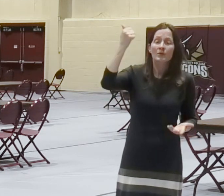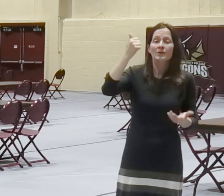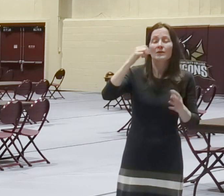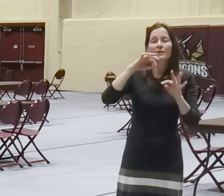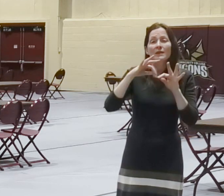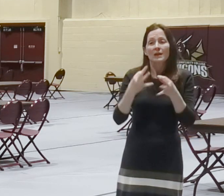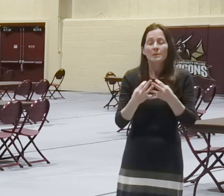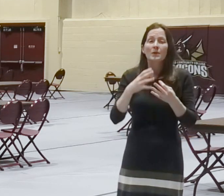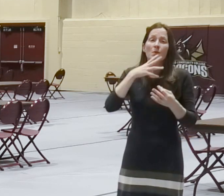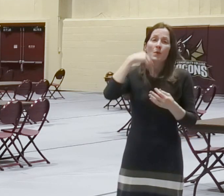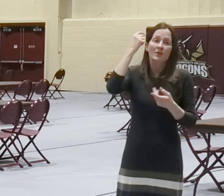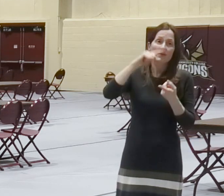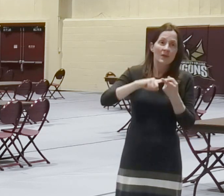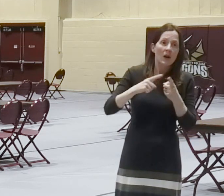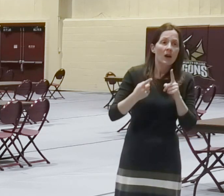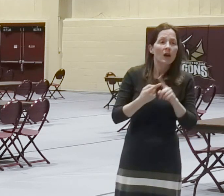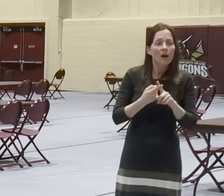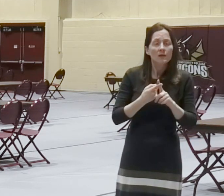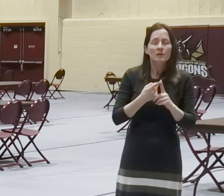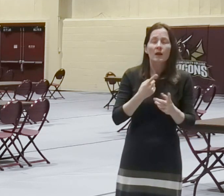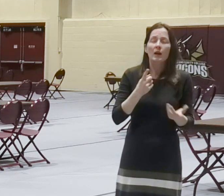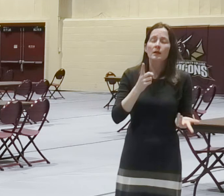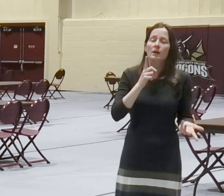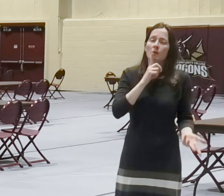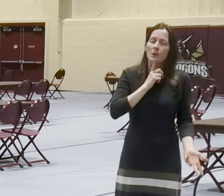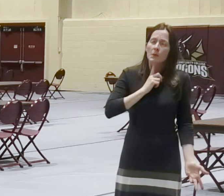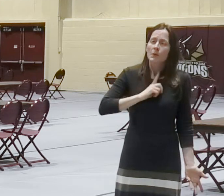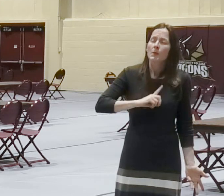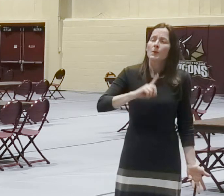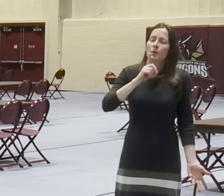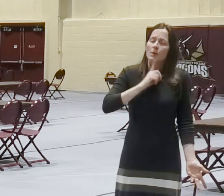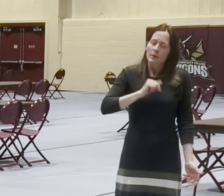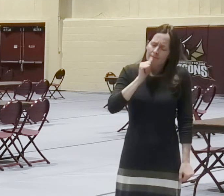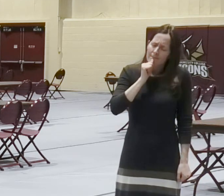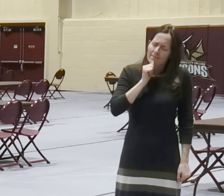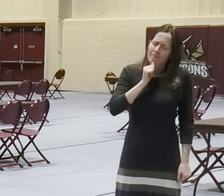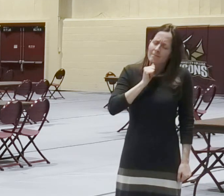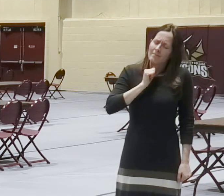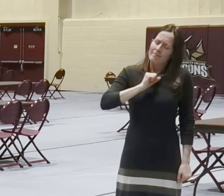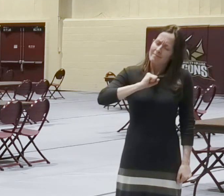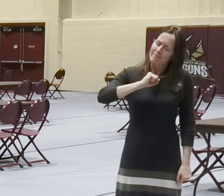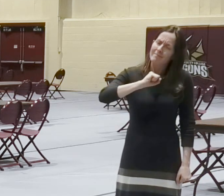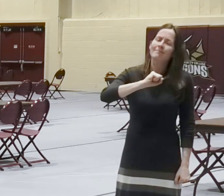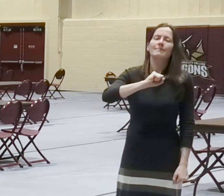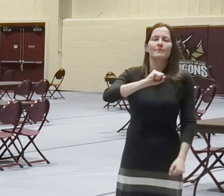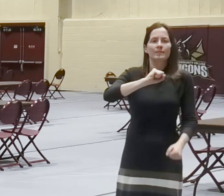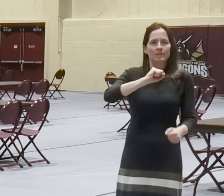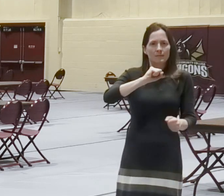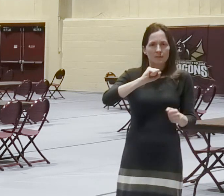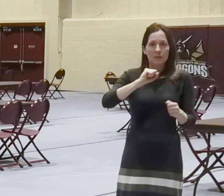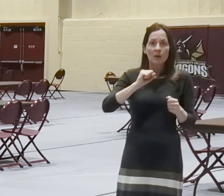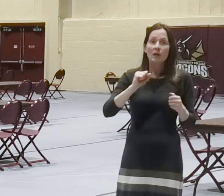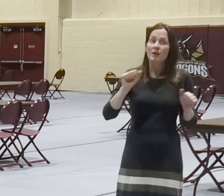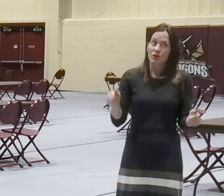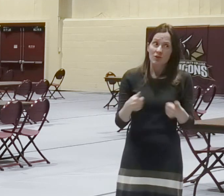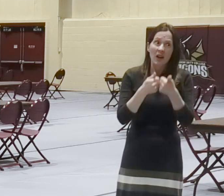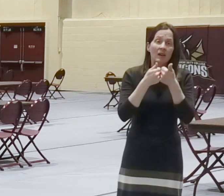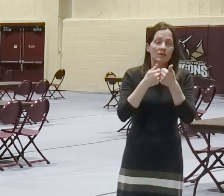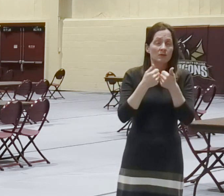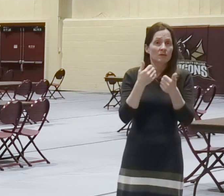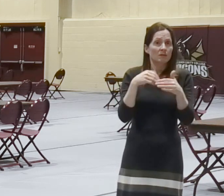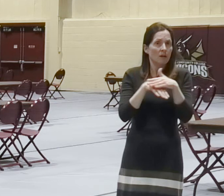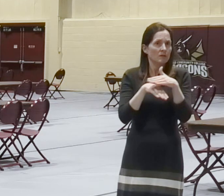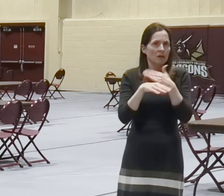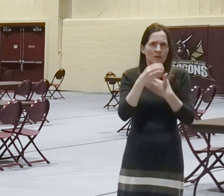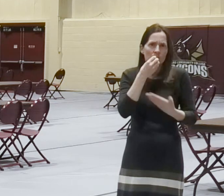fought against social isolation. They face challenges in accessing food and basic